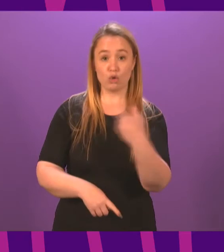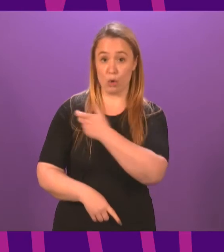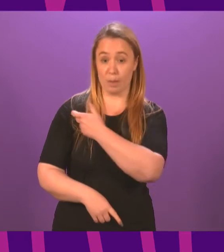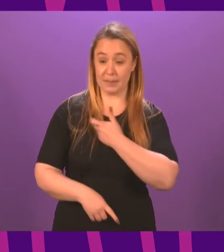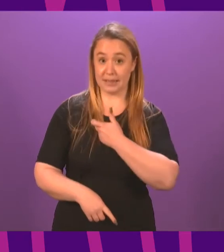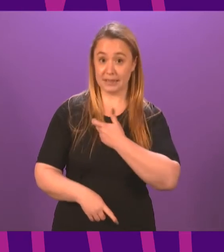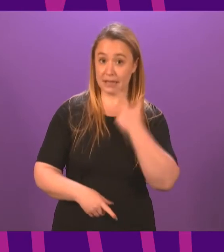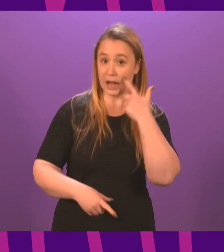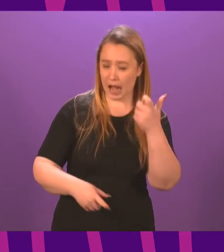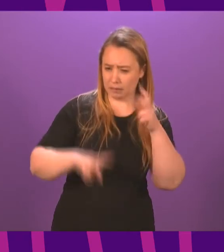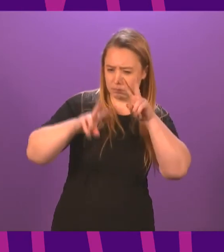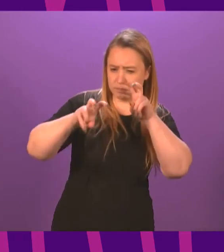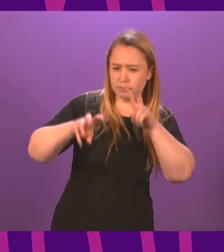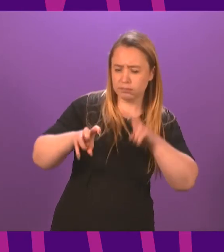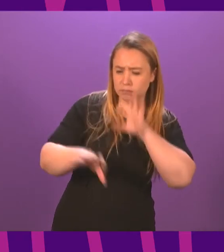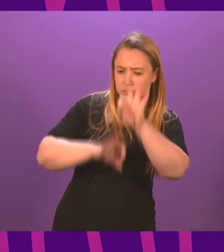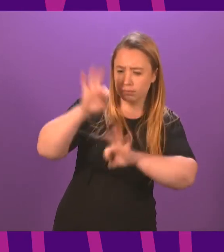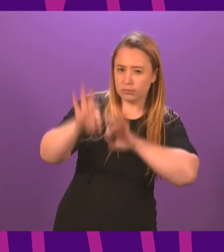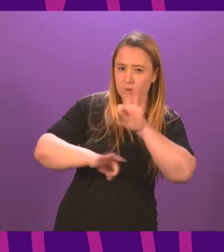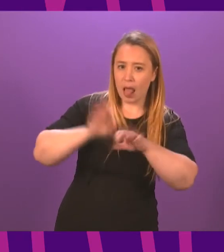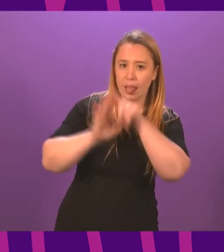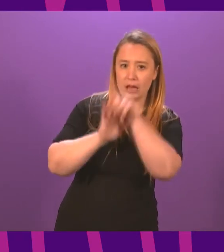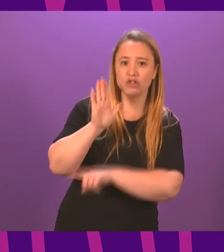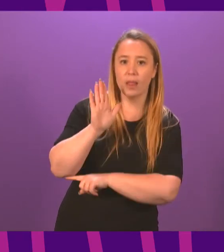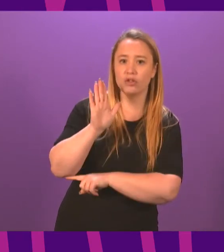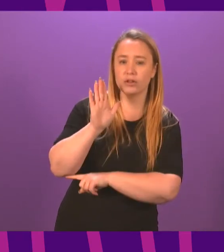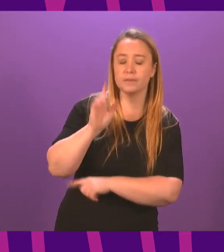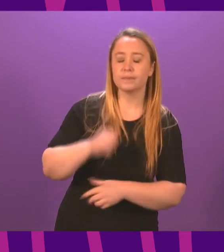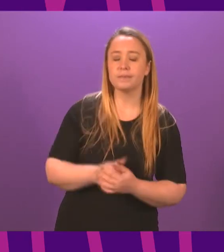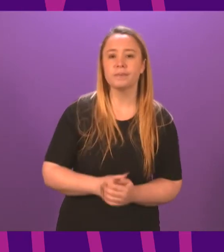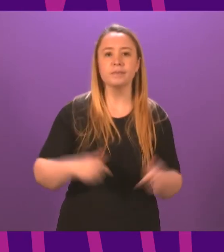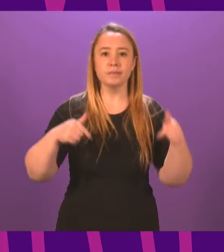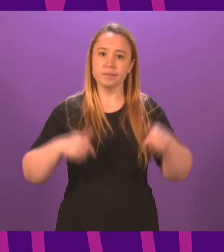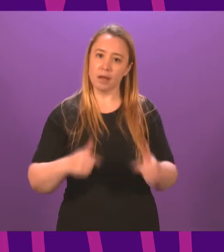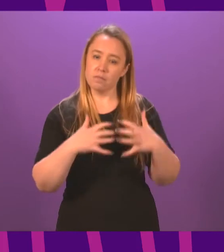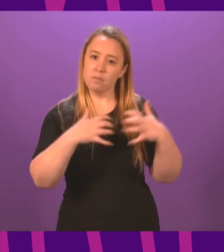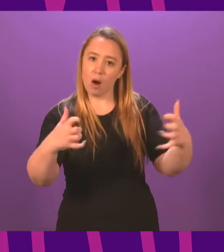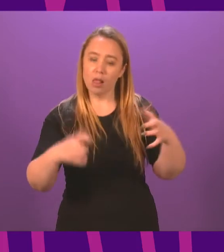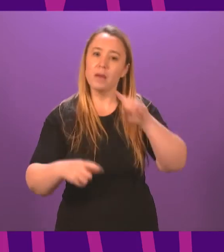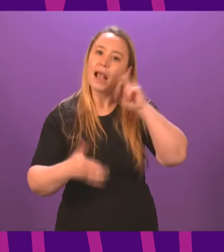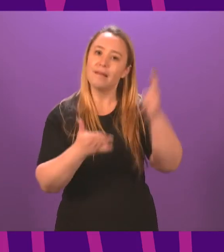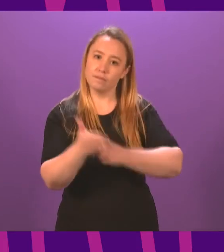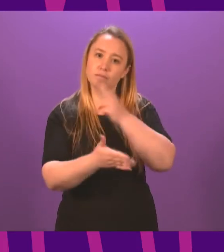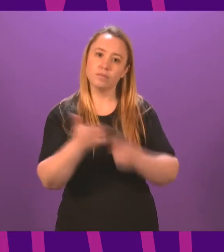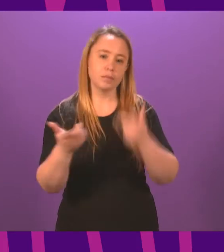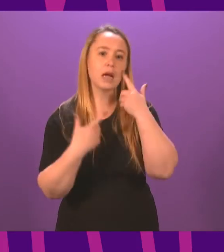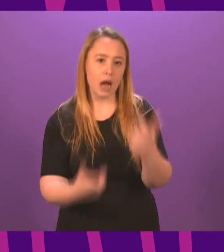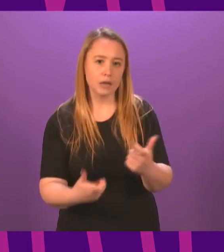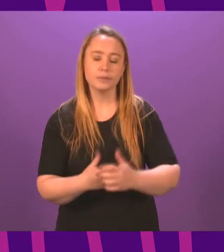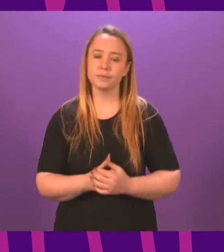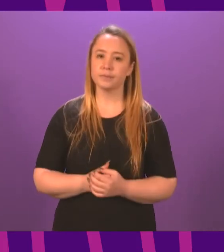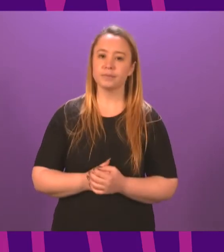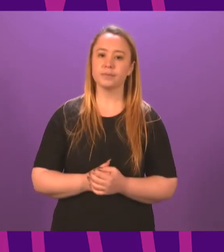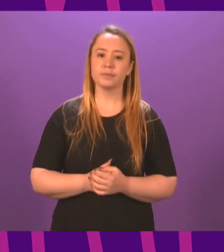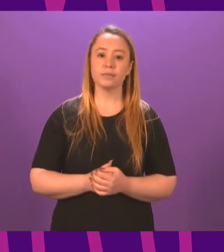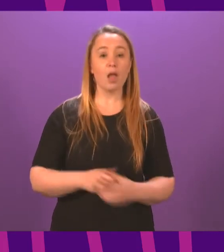have the opportunity to interrogate that legislation, and the whole chamber of this Parliament will have an opportunity to vote upon it.